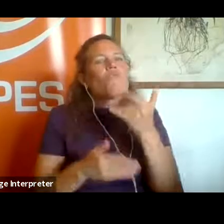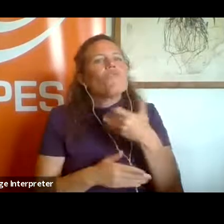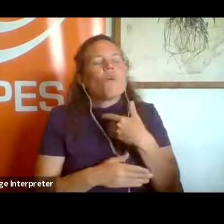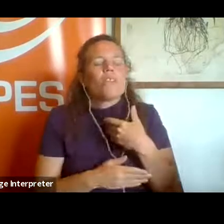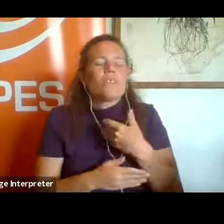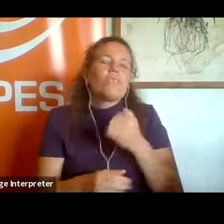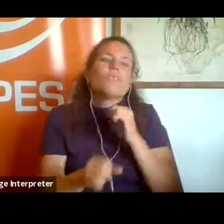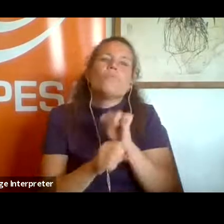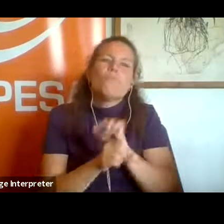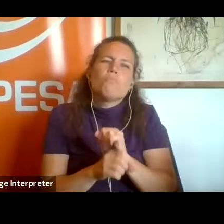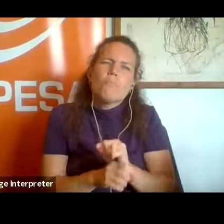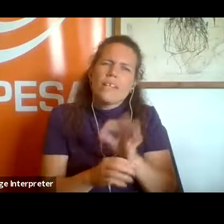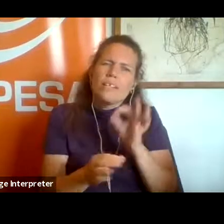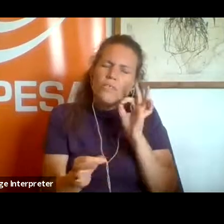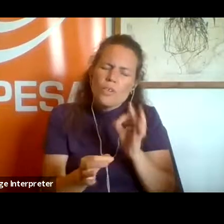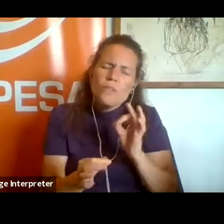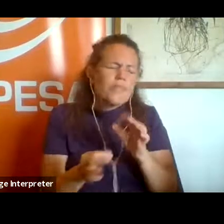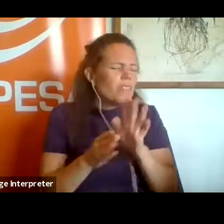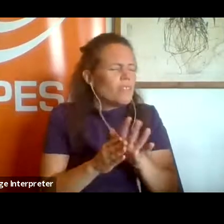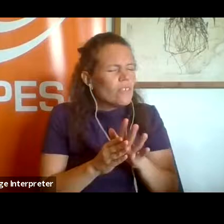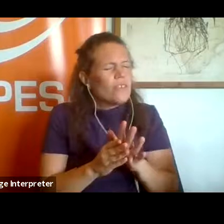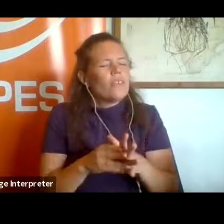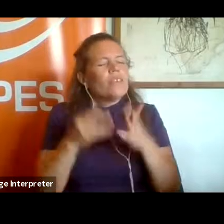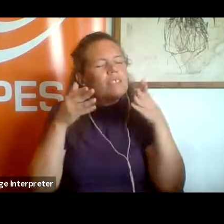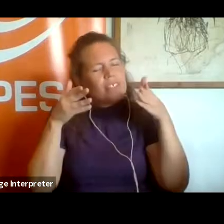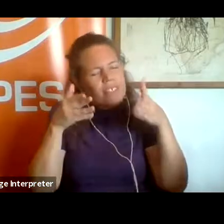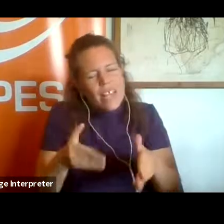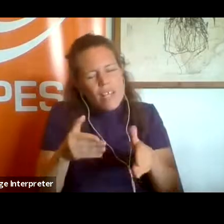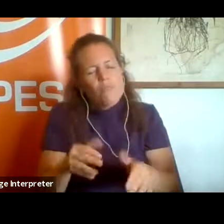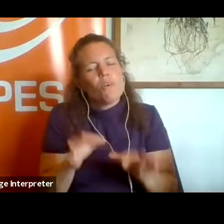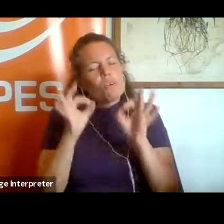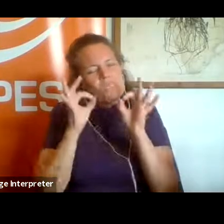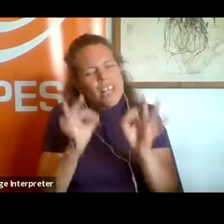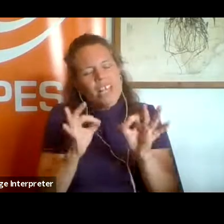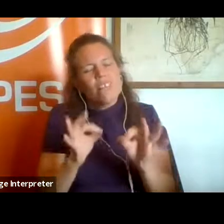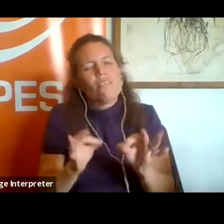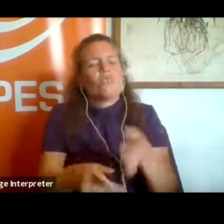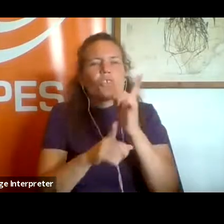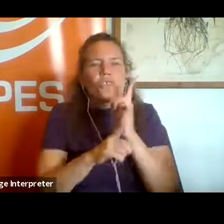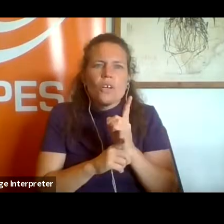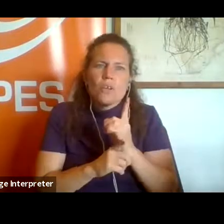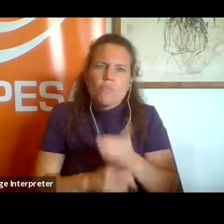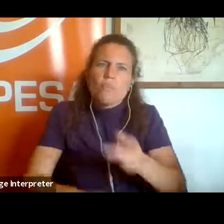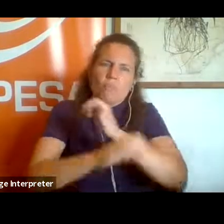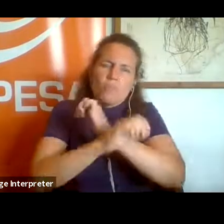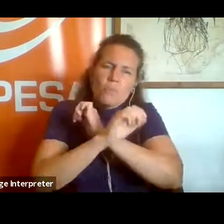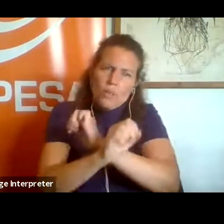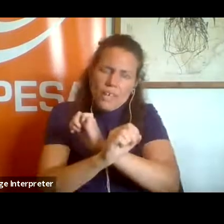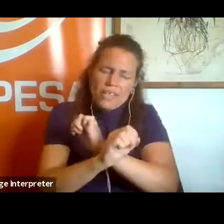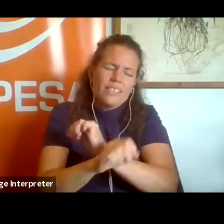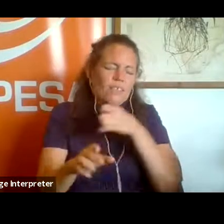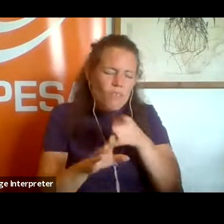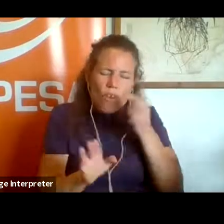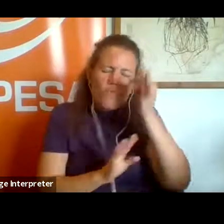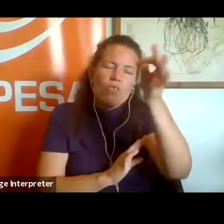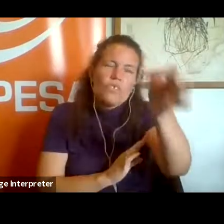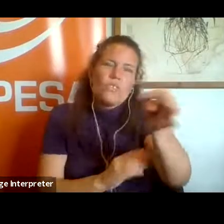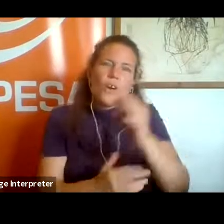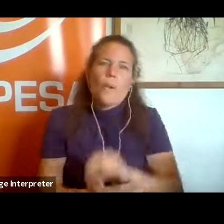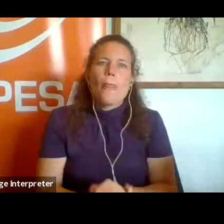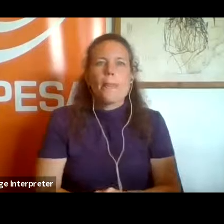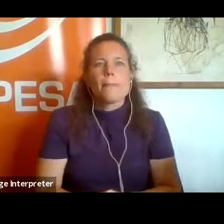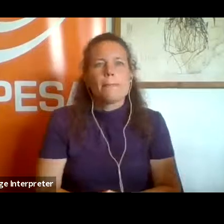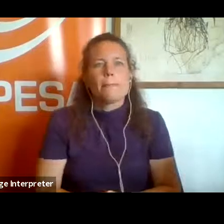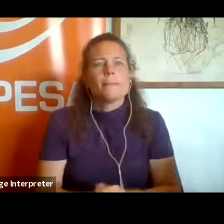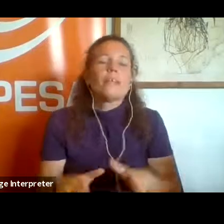is safe, secure, stable, sturdy, and obviously is protected well into the future.